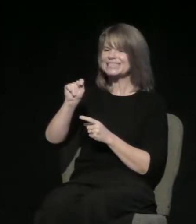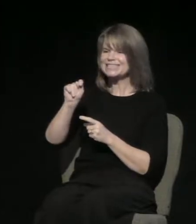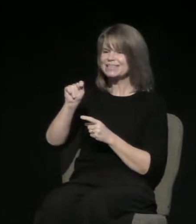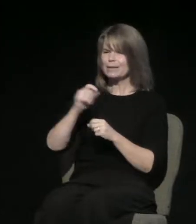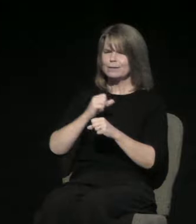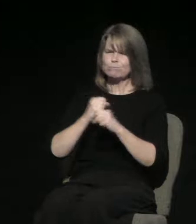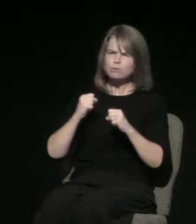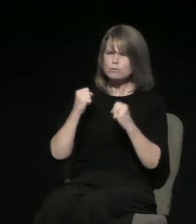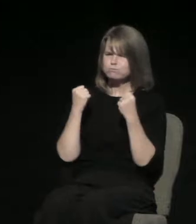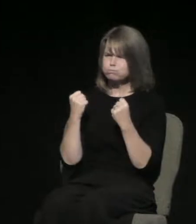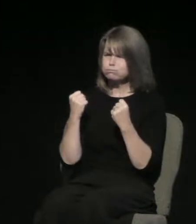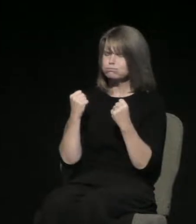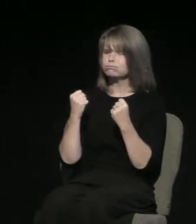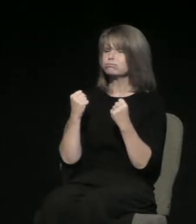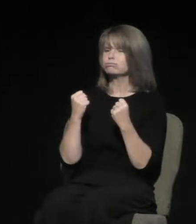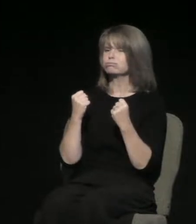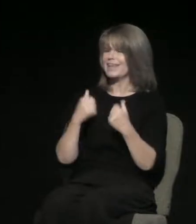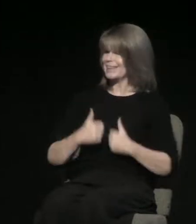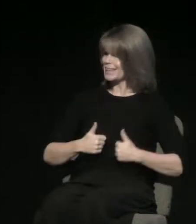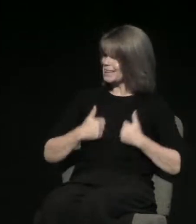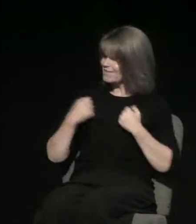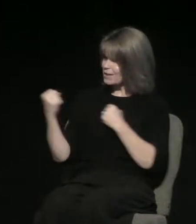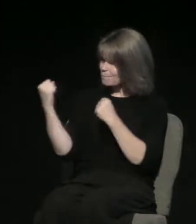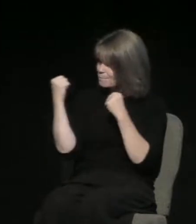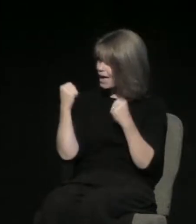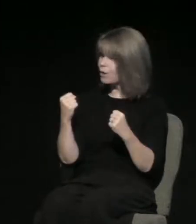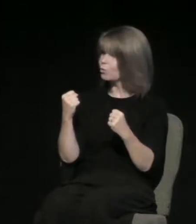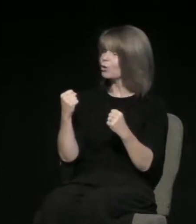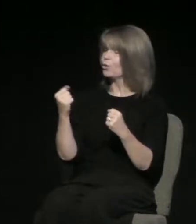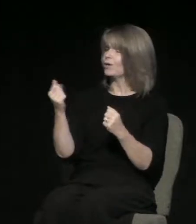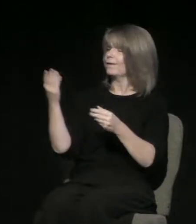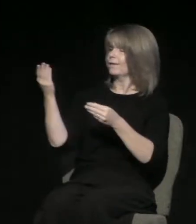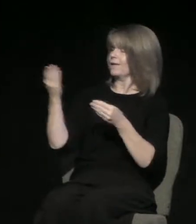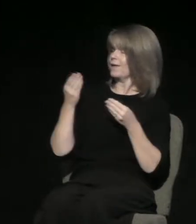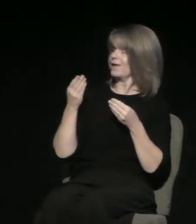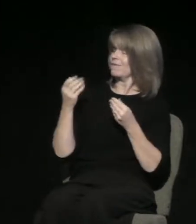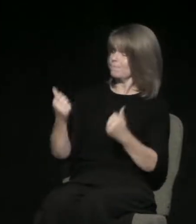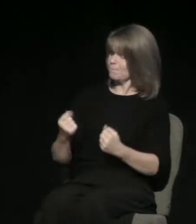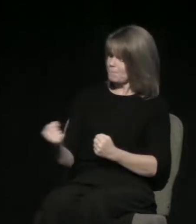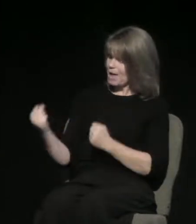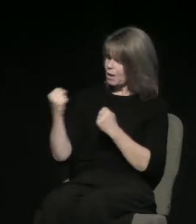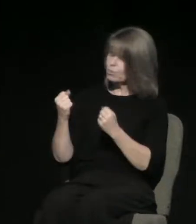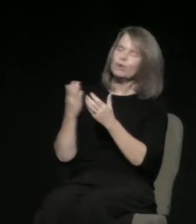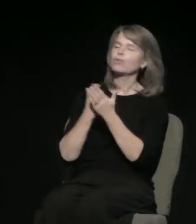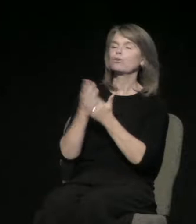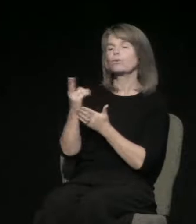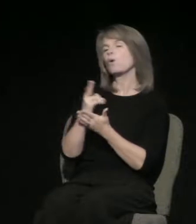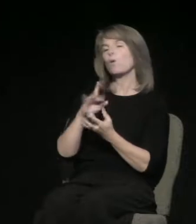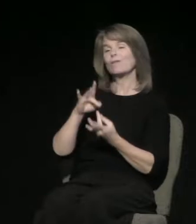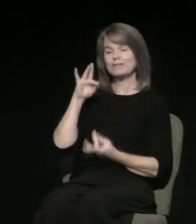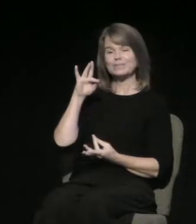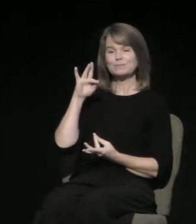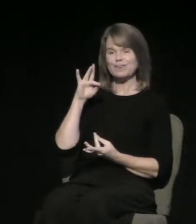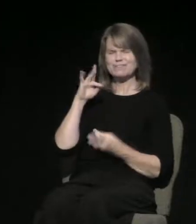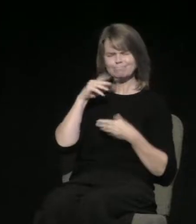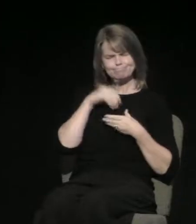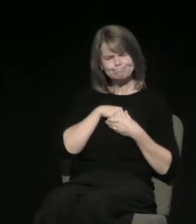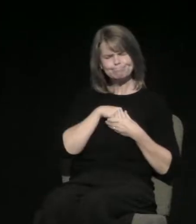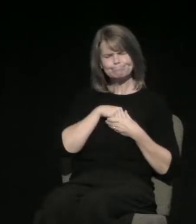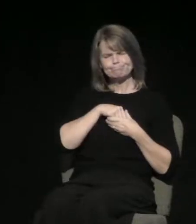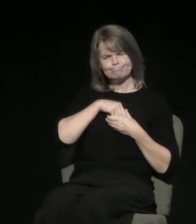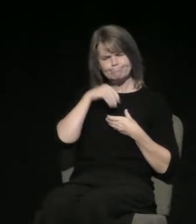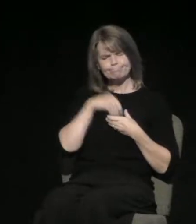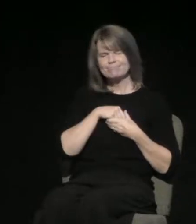Living Power In the Greek That he May Strengthen You With power Through His Spirit In Your Inner